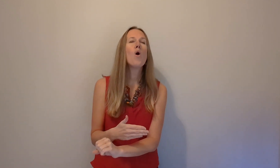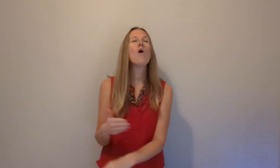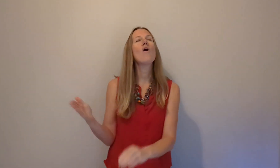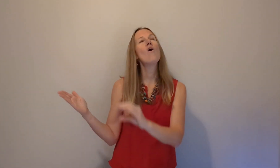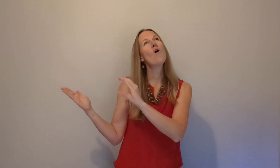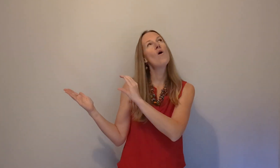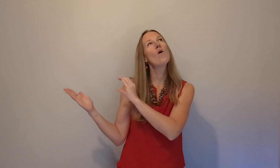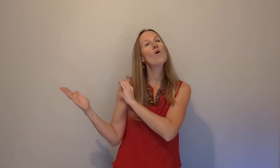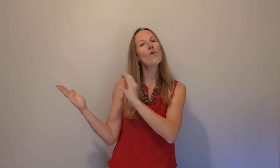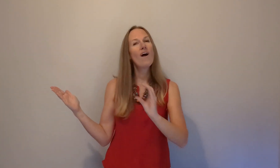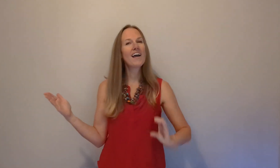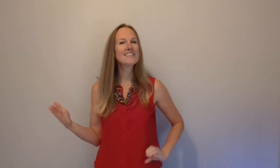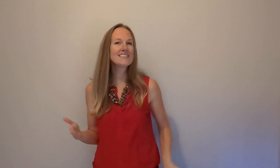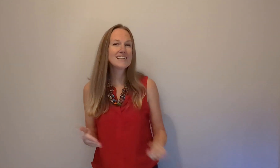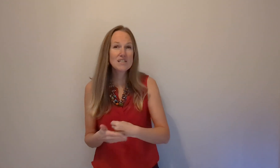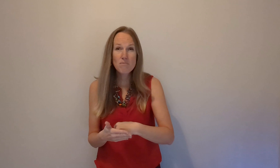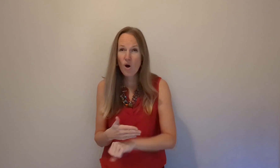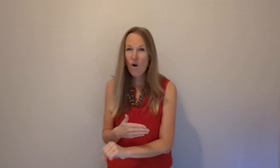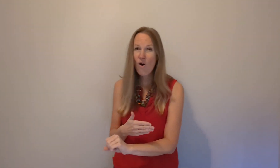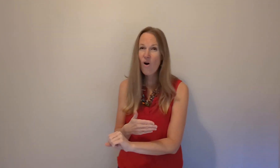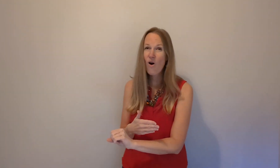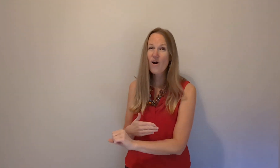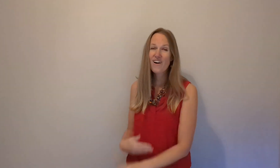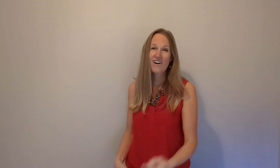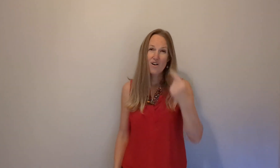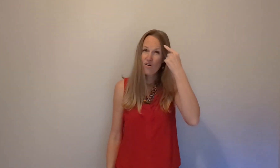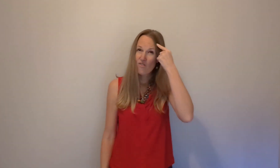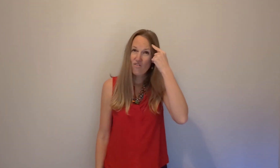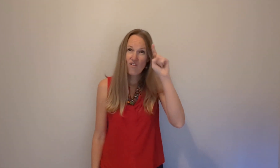born, Christ is born for